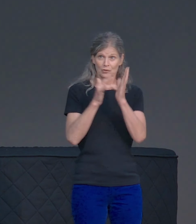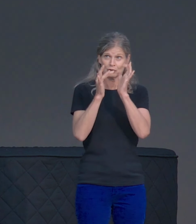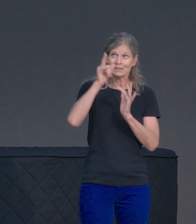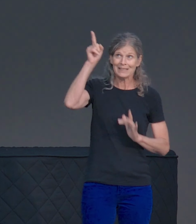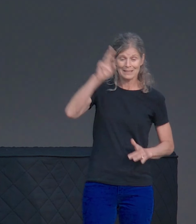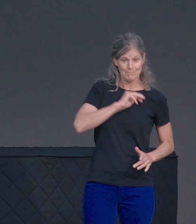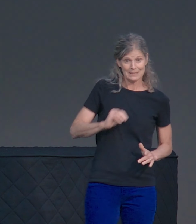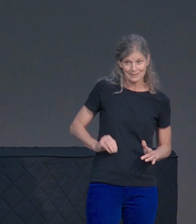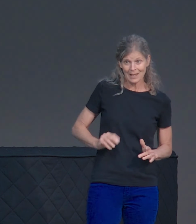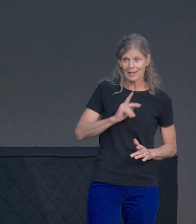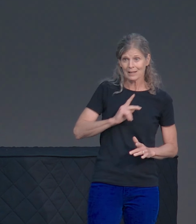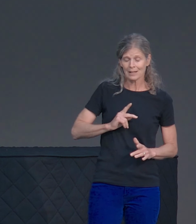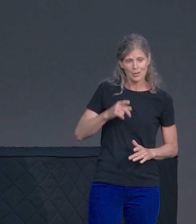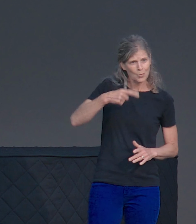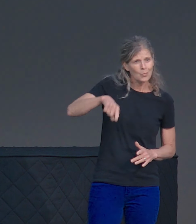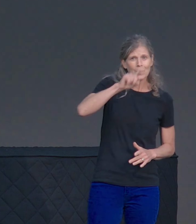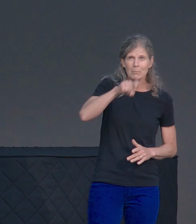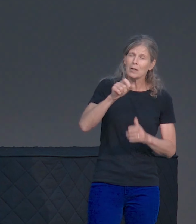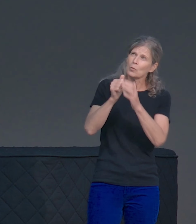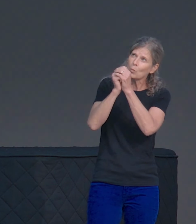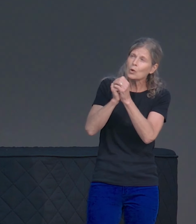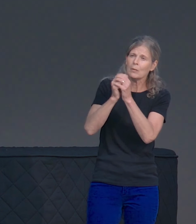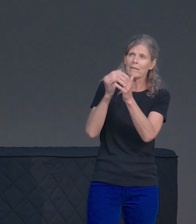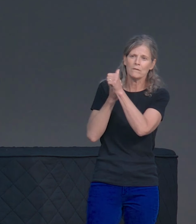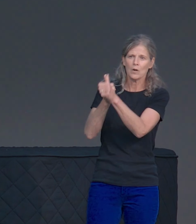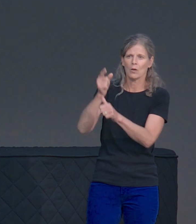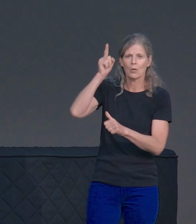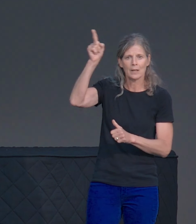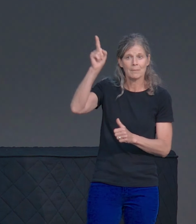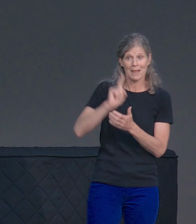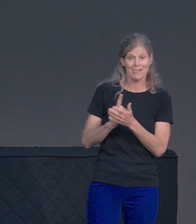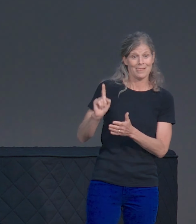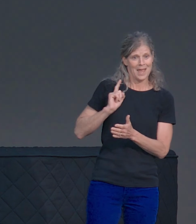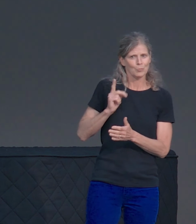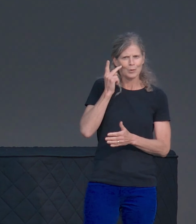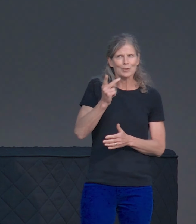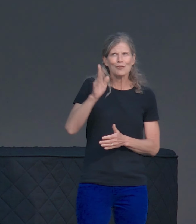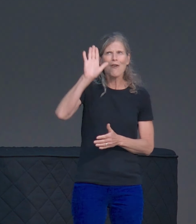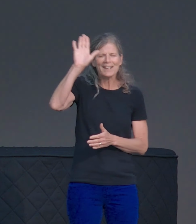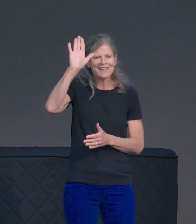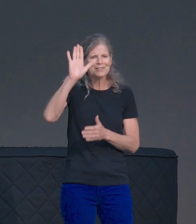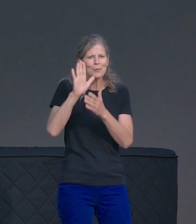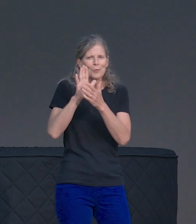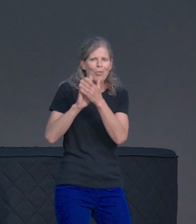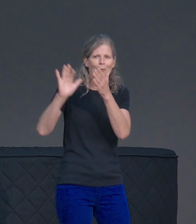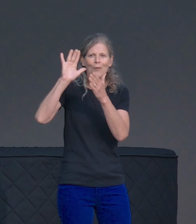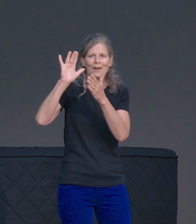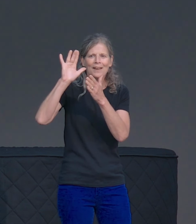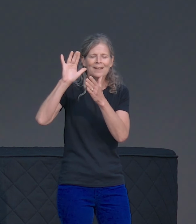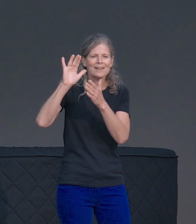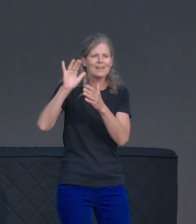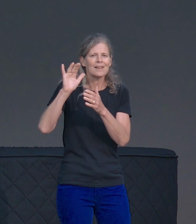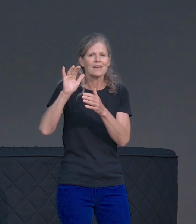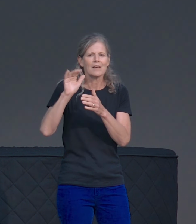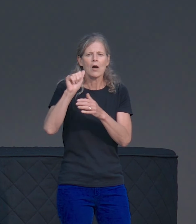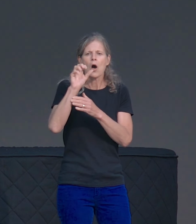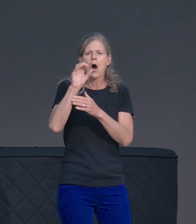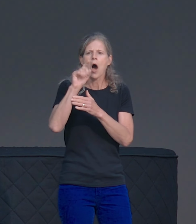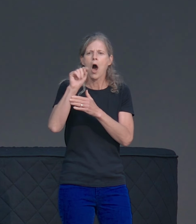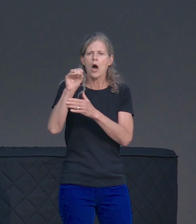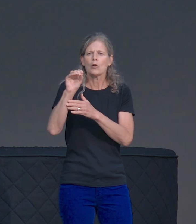Messiah King, we must worship and follow him. And last week, we saw a glimpse of his glory as Otto preached through